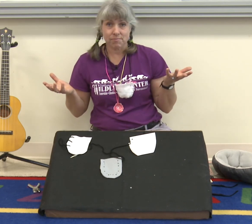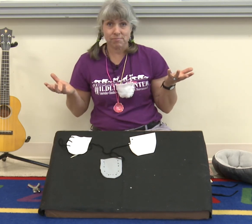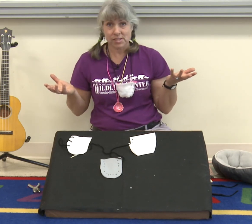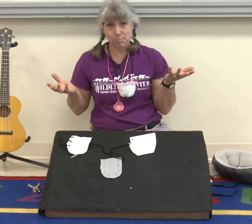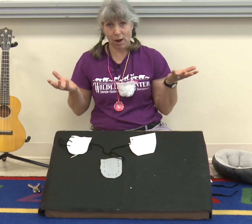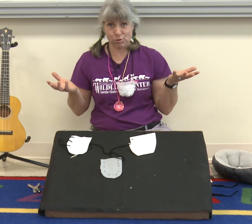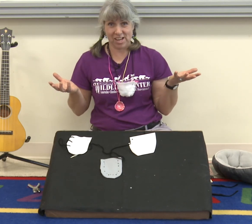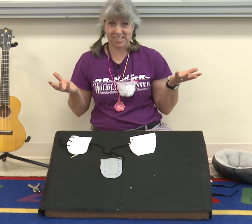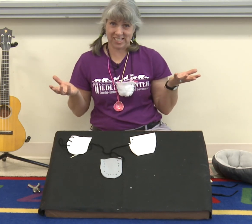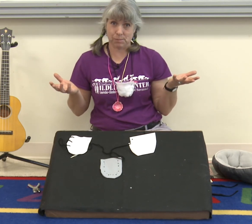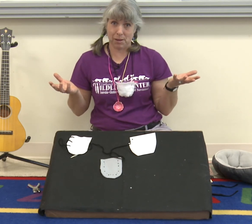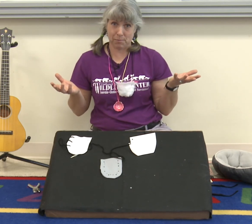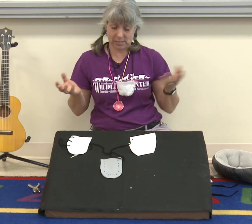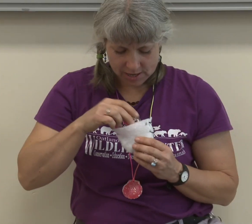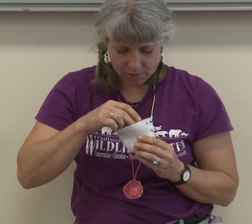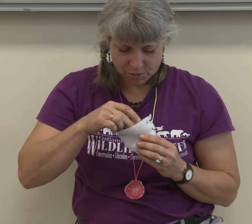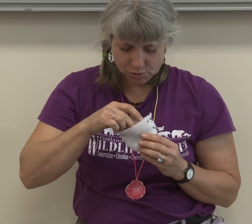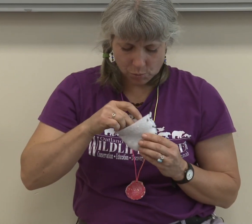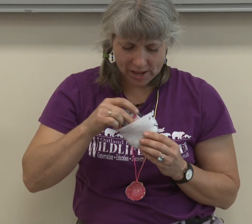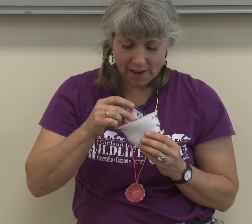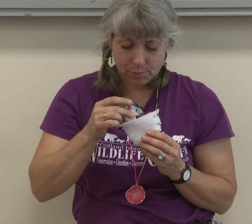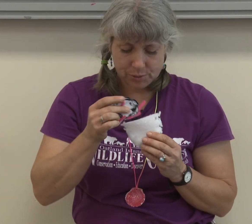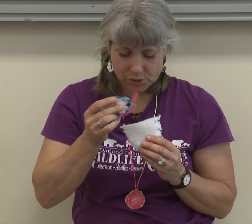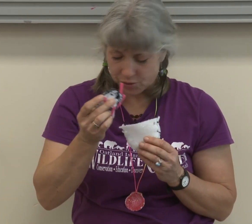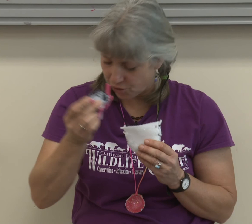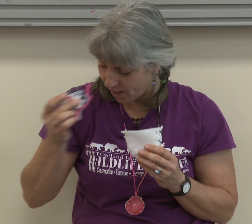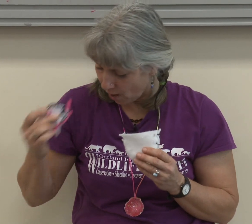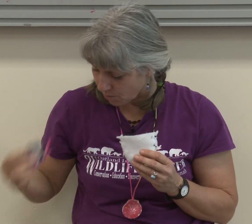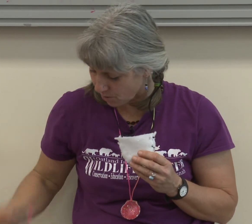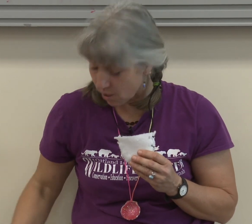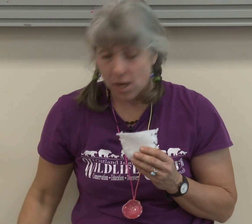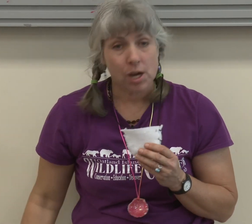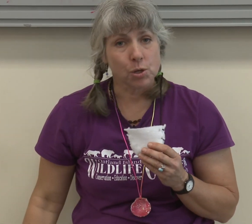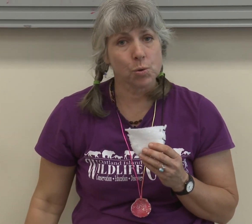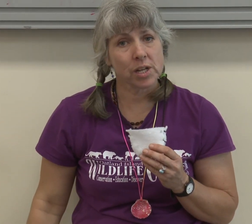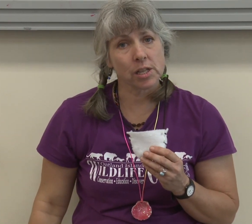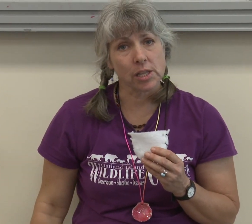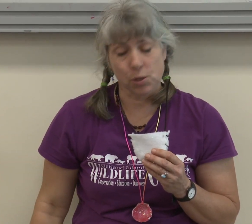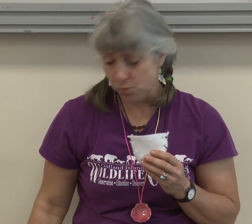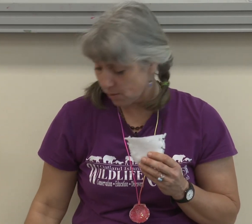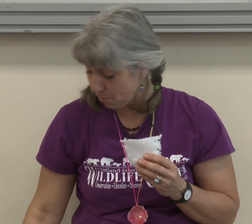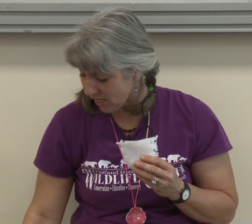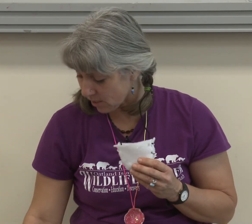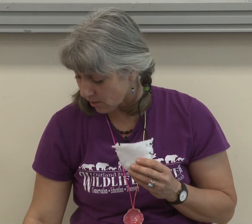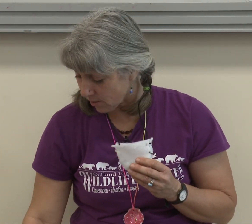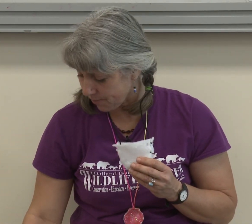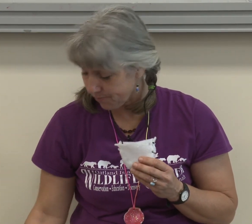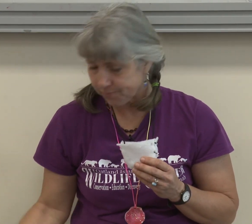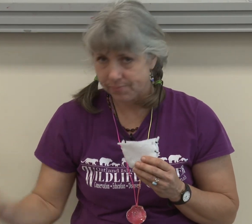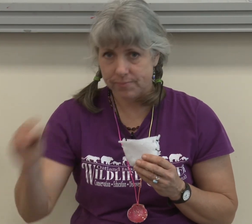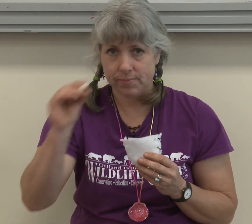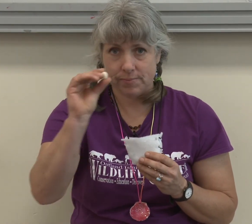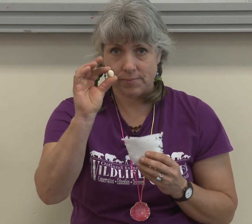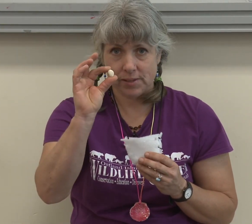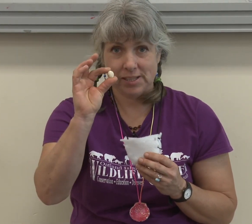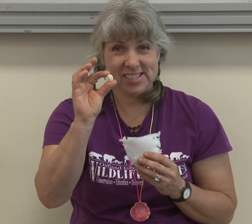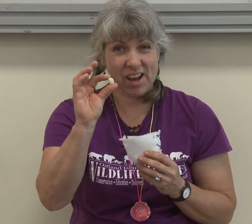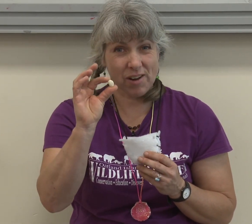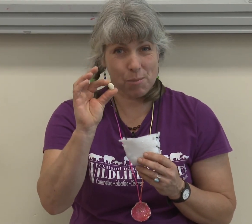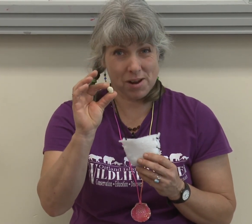This pouch had 6 babies. Now, if you don't have a printer at your house, you can use beans. Let's count how many